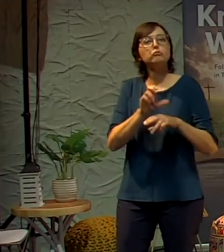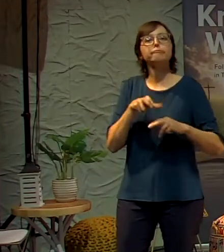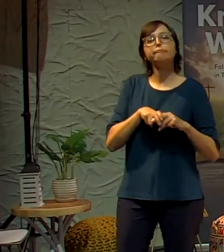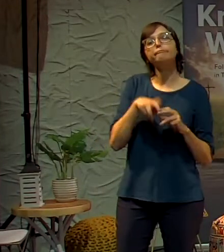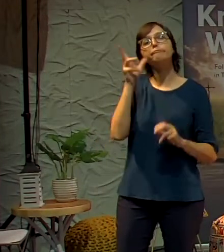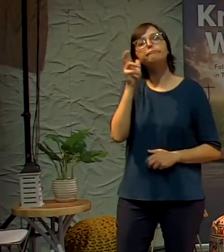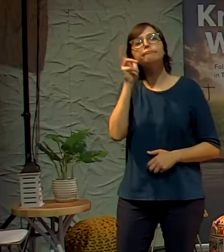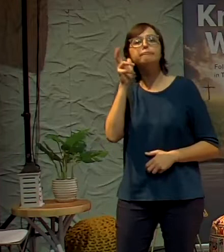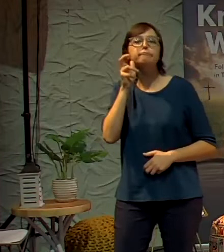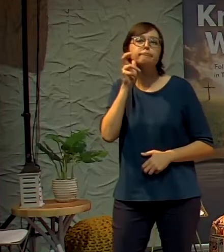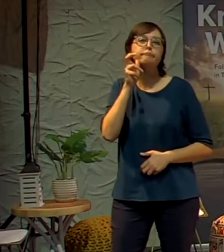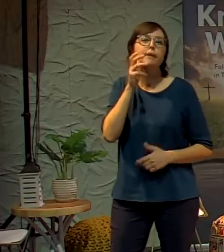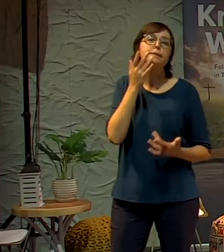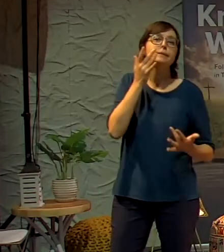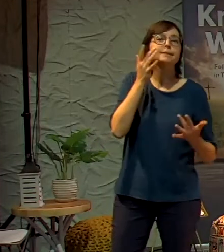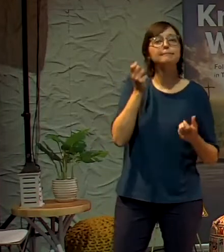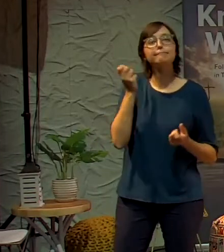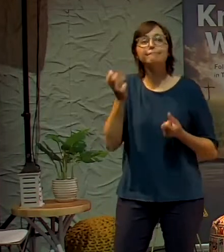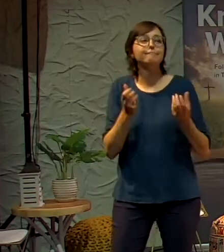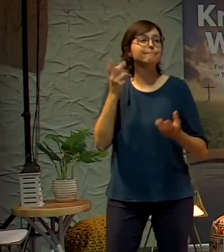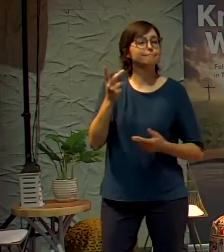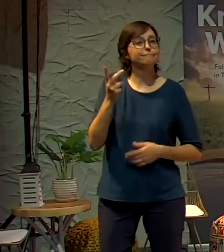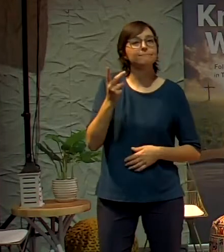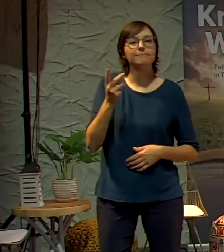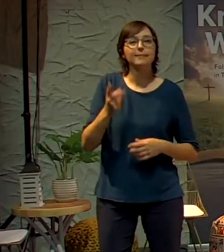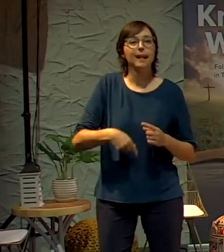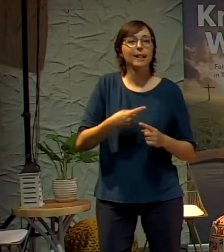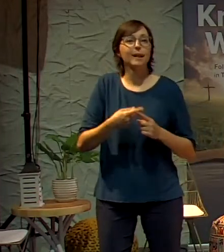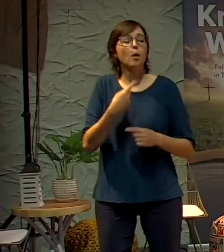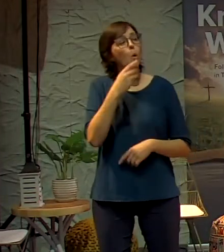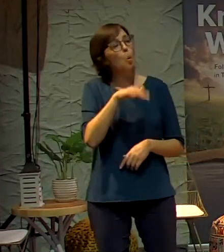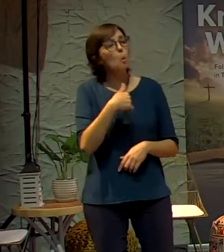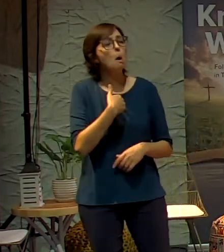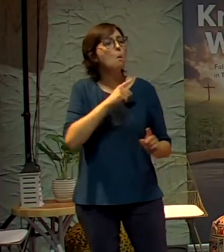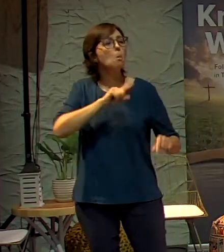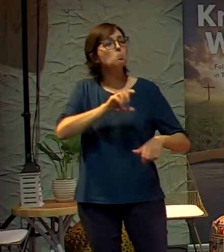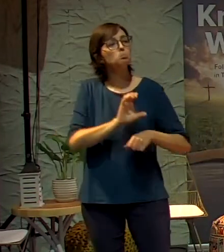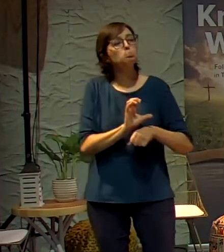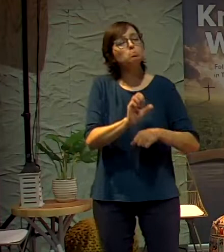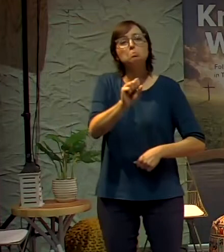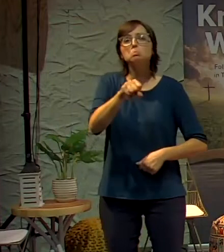bit. You sing some songs. You can tell other people that you're a church-going,